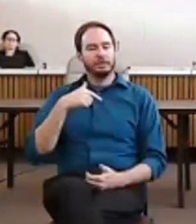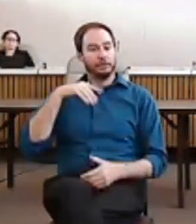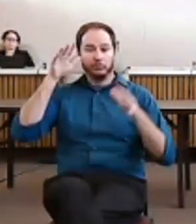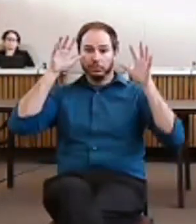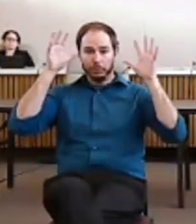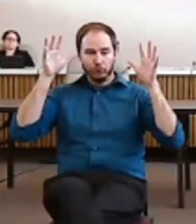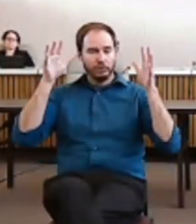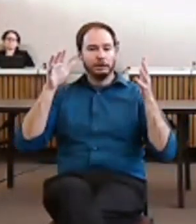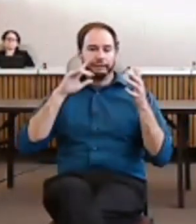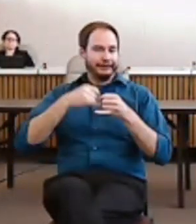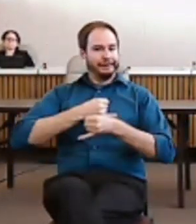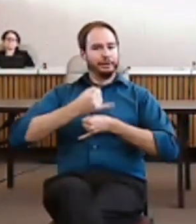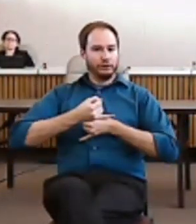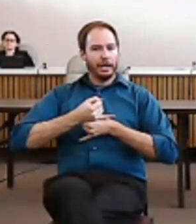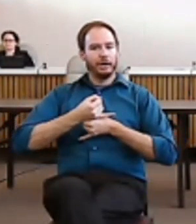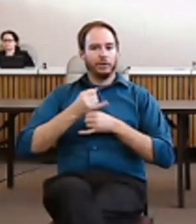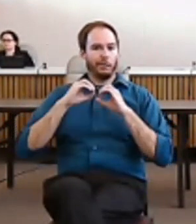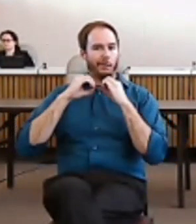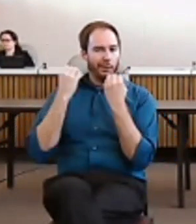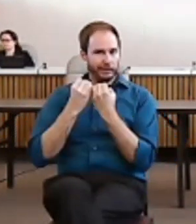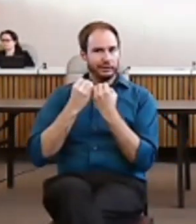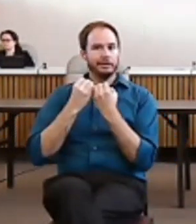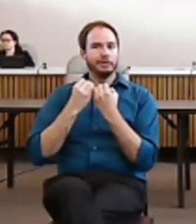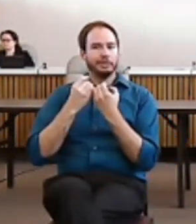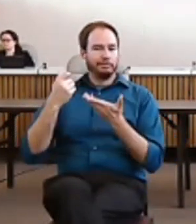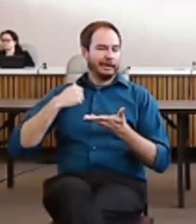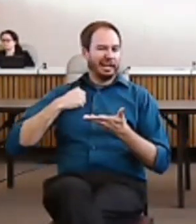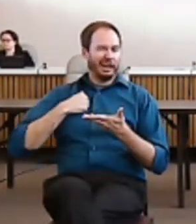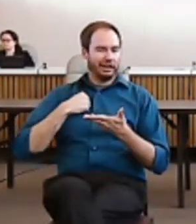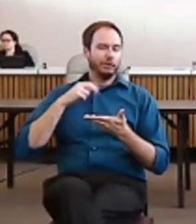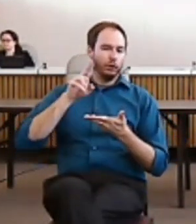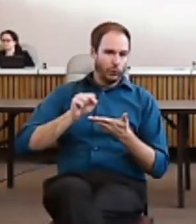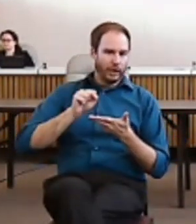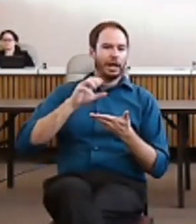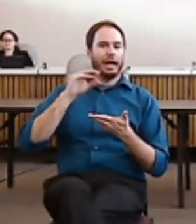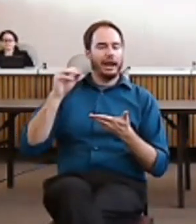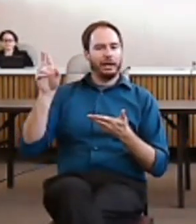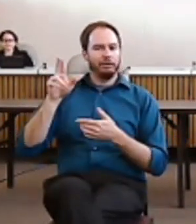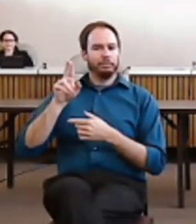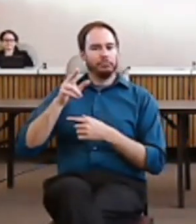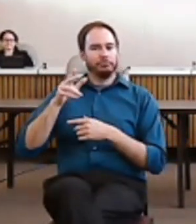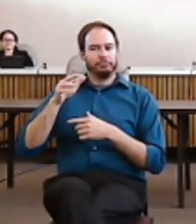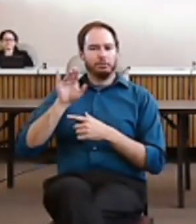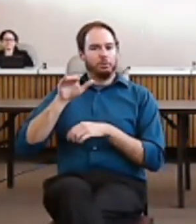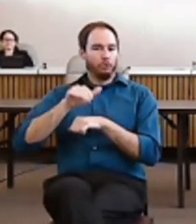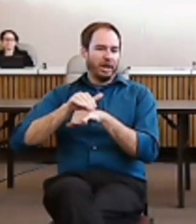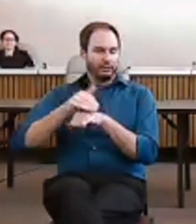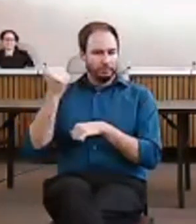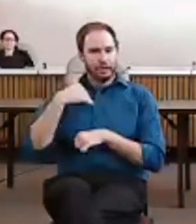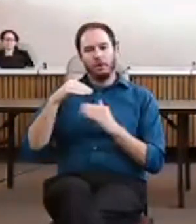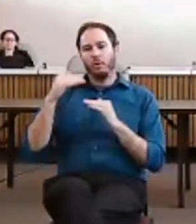Moose is a international organization in Canada, United States, and Great Britain, over 2,000